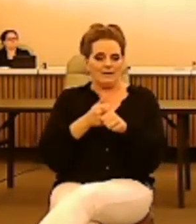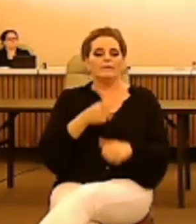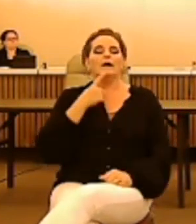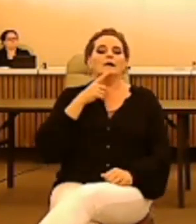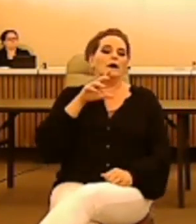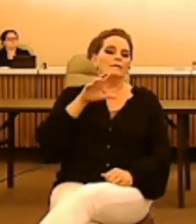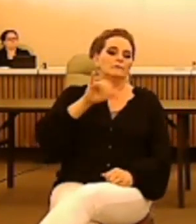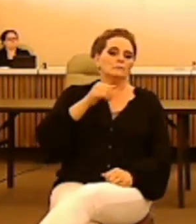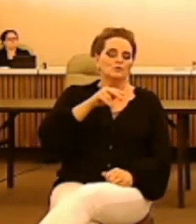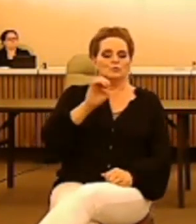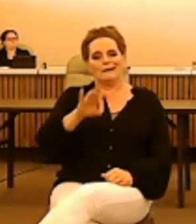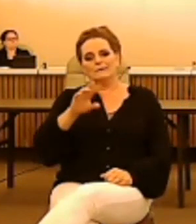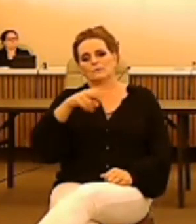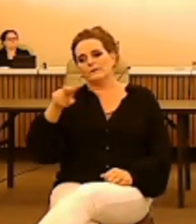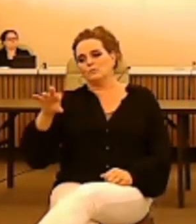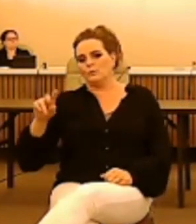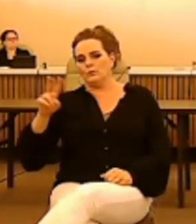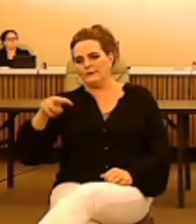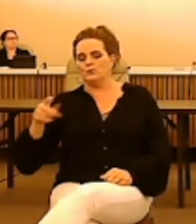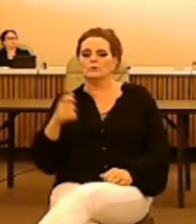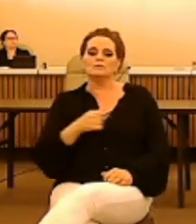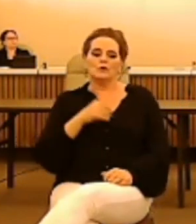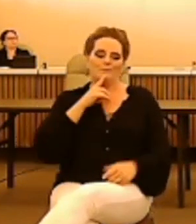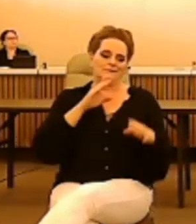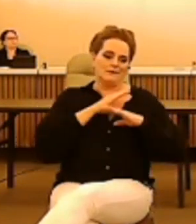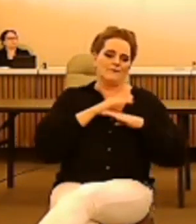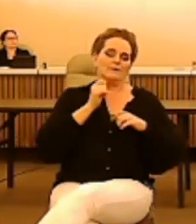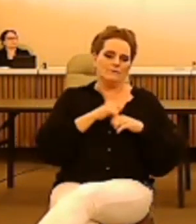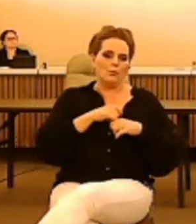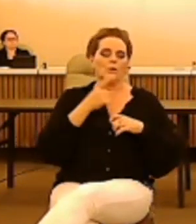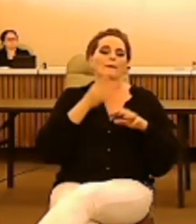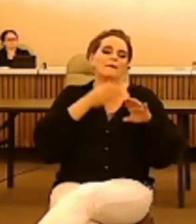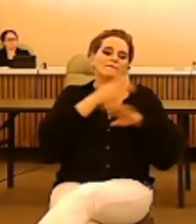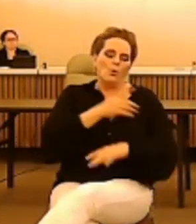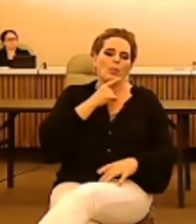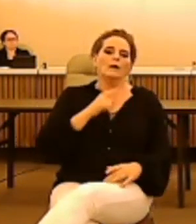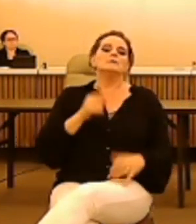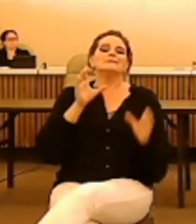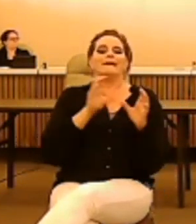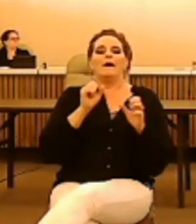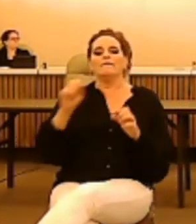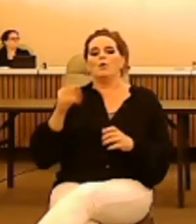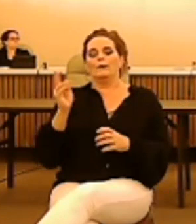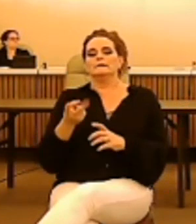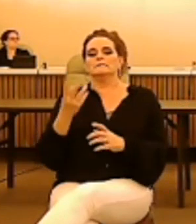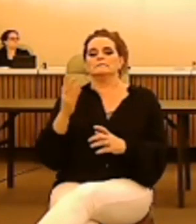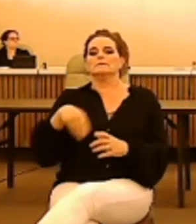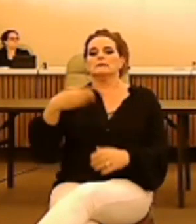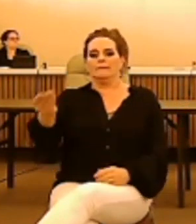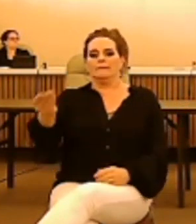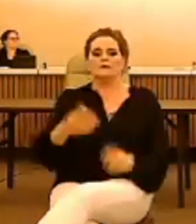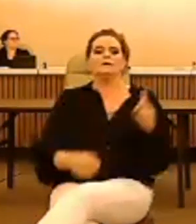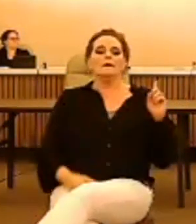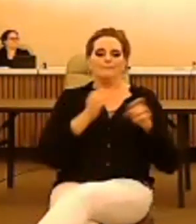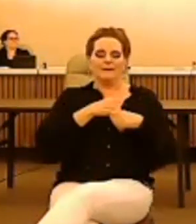2022, shall be satisfied prior to the issuance of the certificate of occupancy. Make sure you fully enunciate. We have